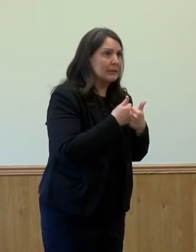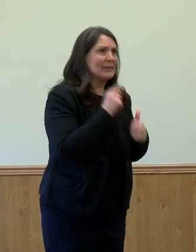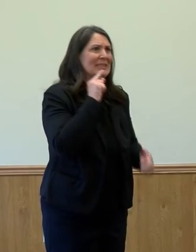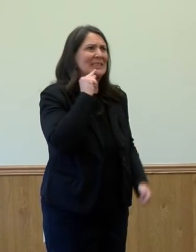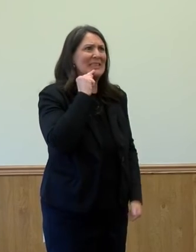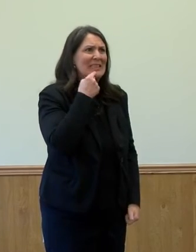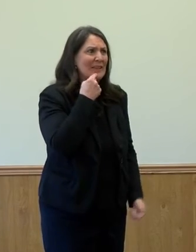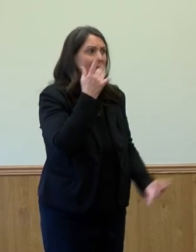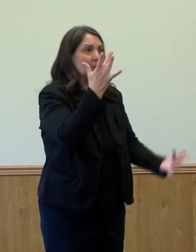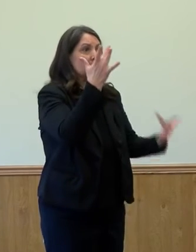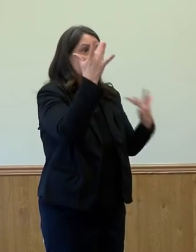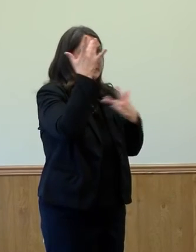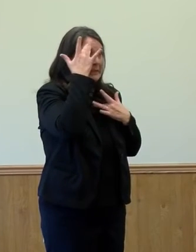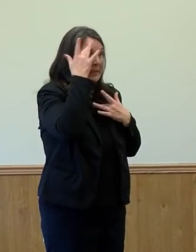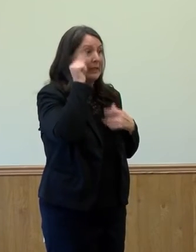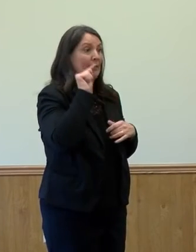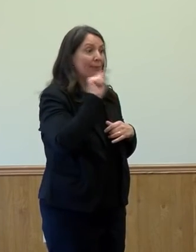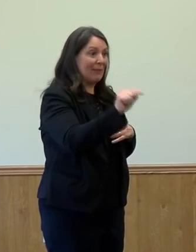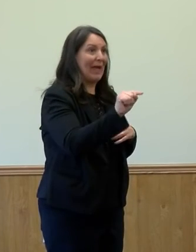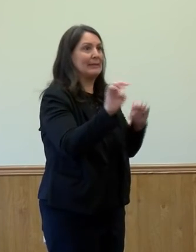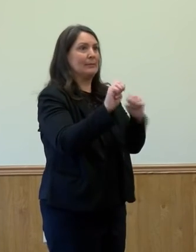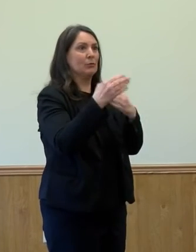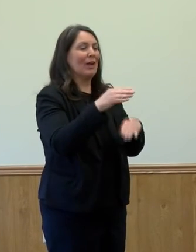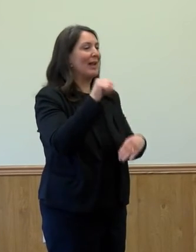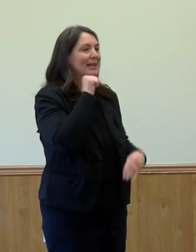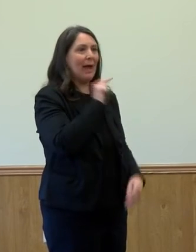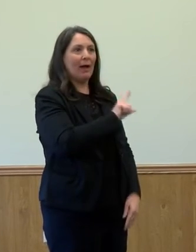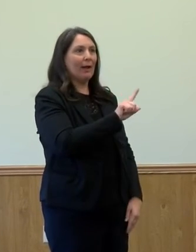for getting a COVID test.